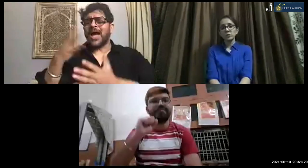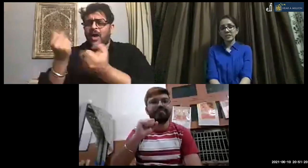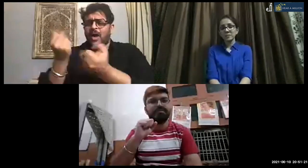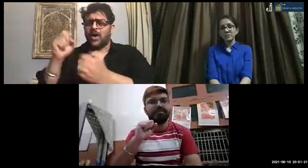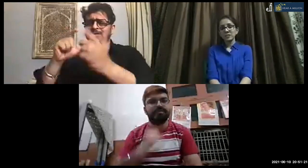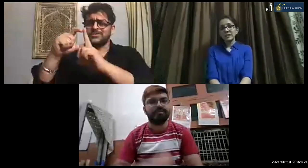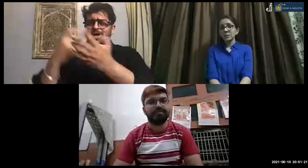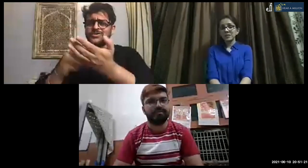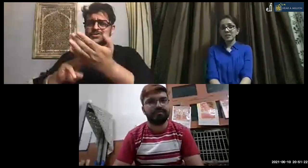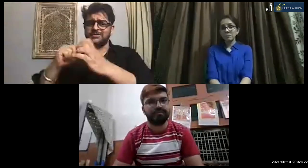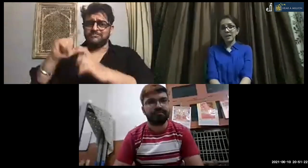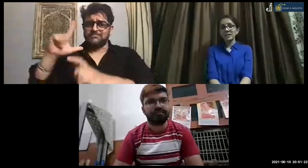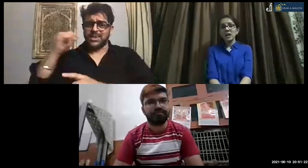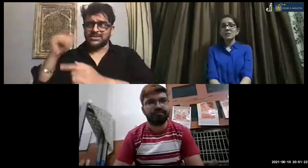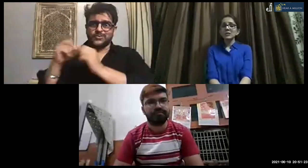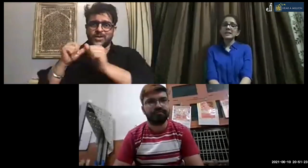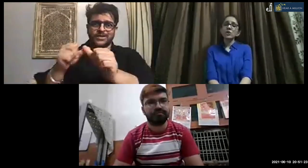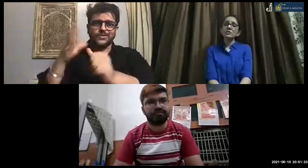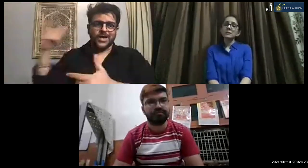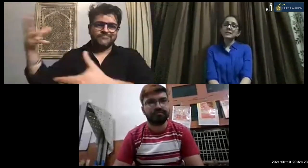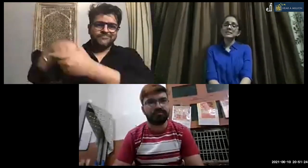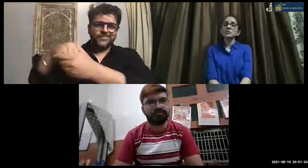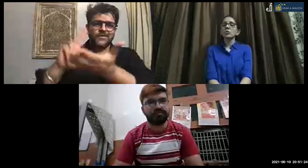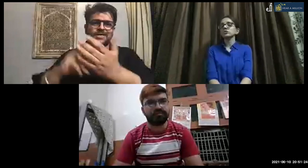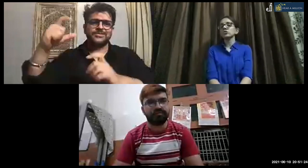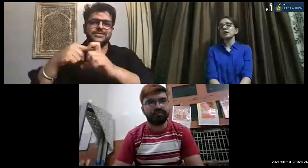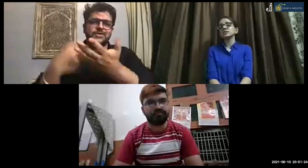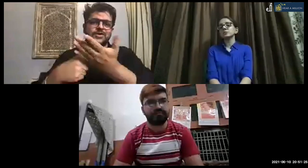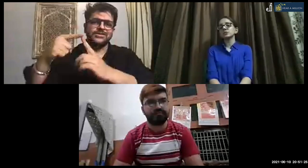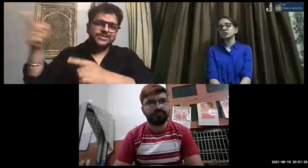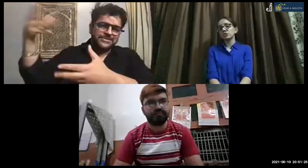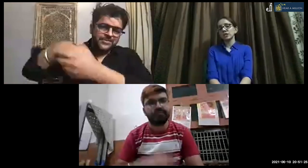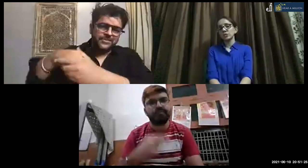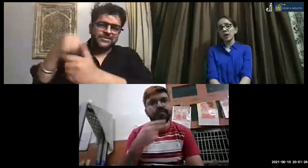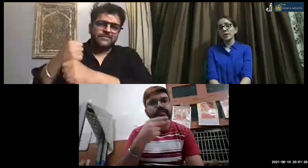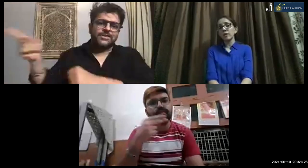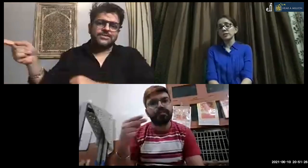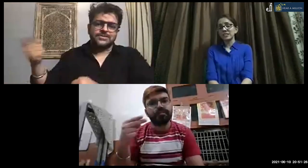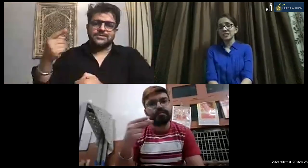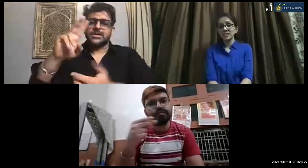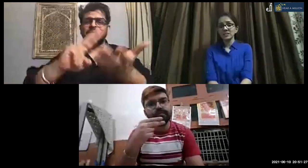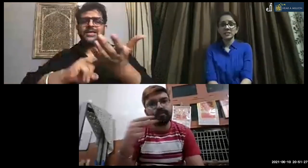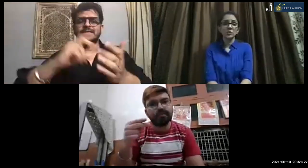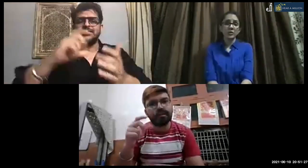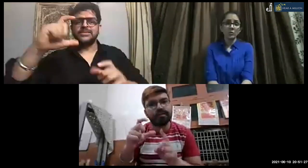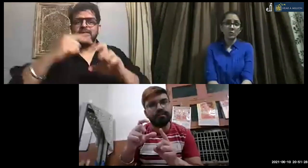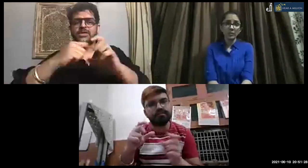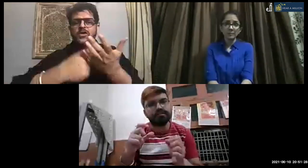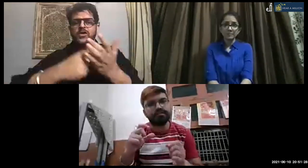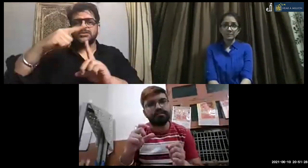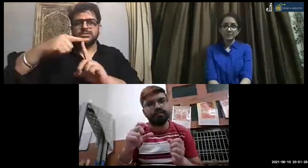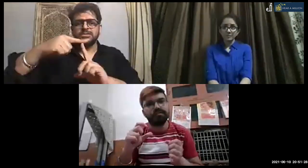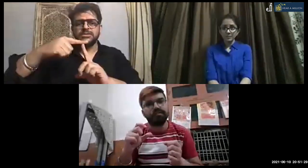keep advocating and keep making an impact. I would like Dr. Melissa to also answer, because you are a part of NCERT and you would know